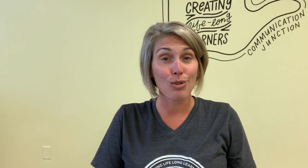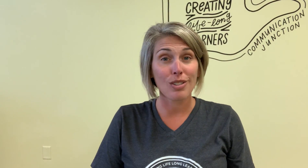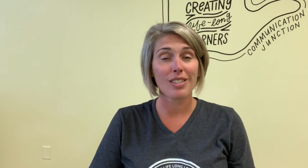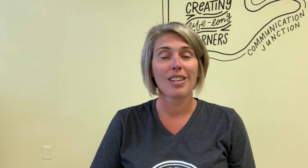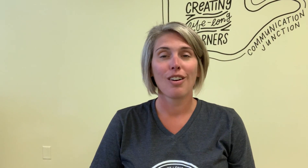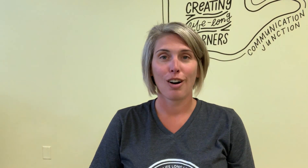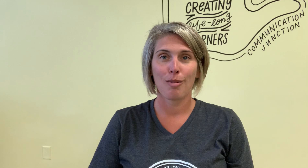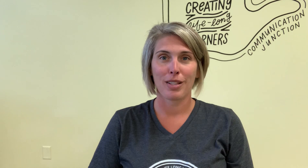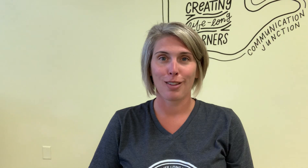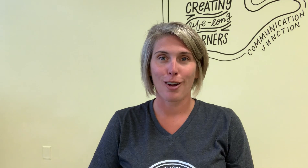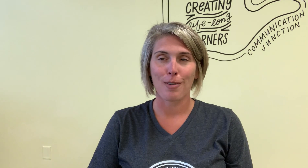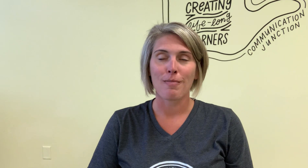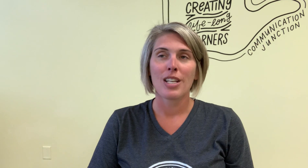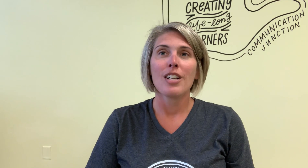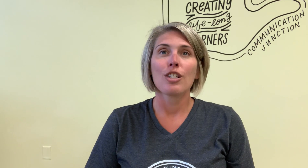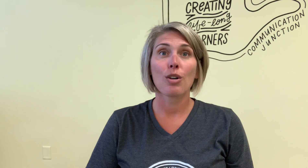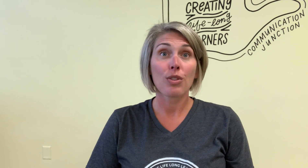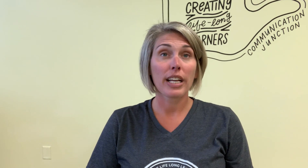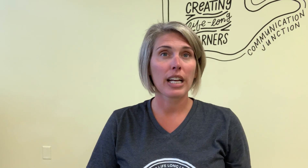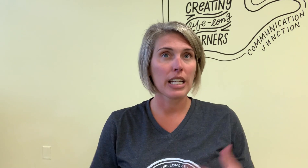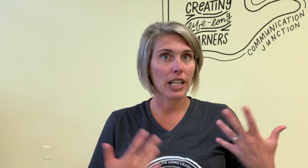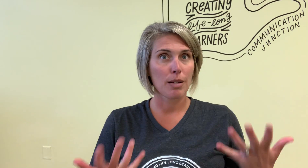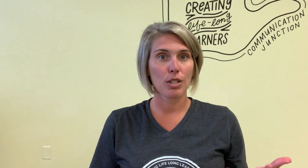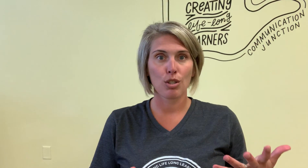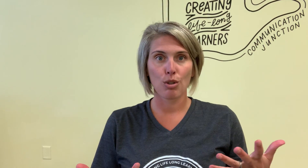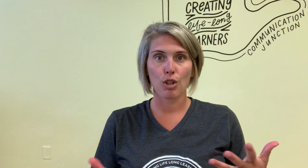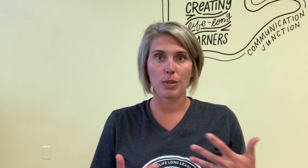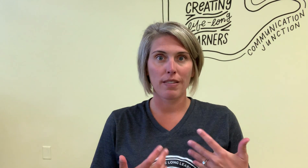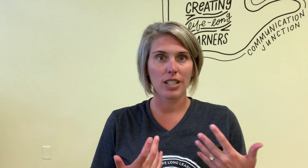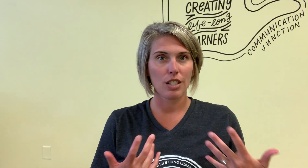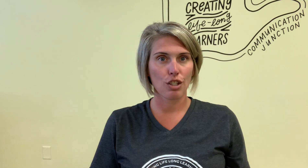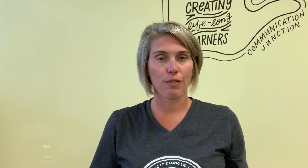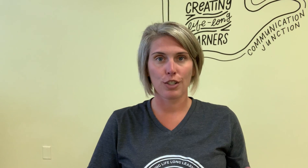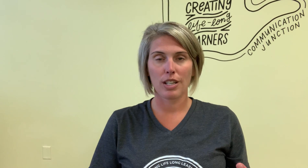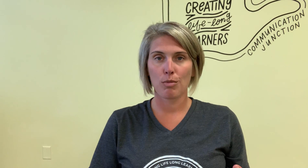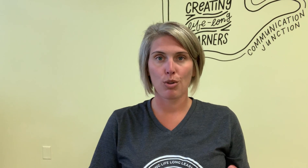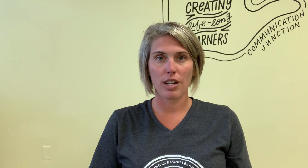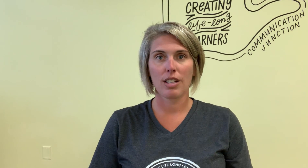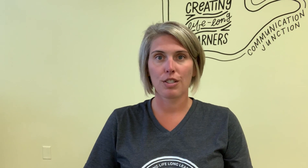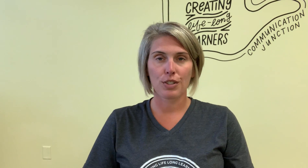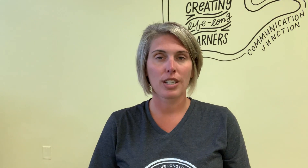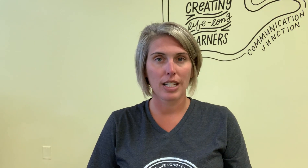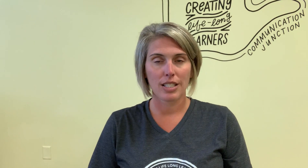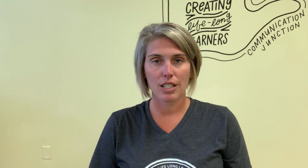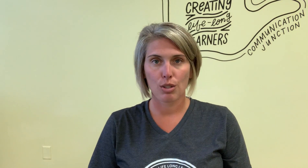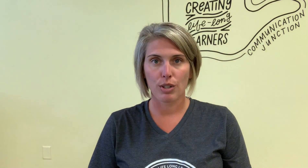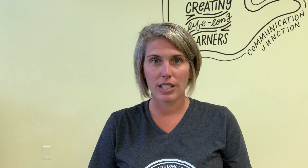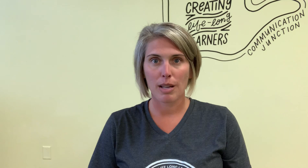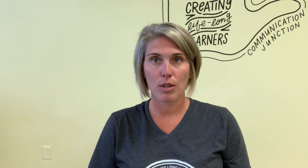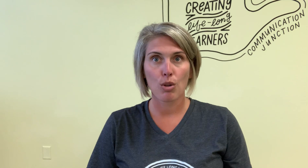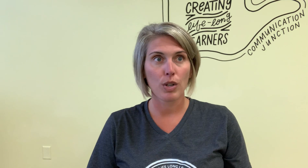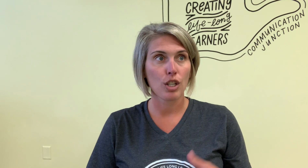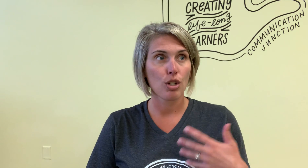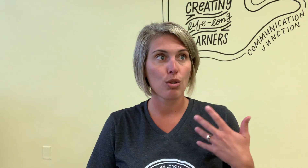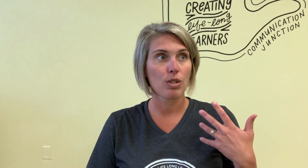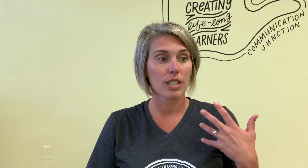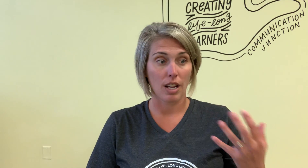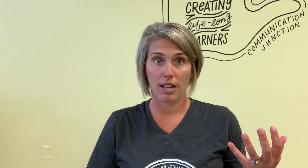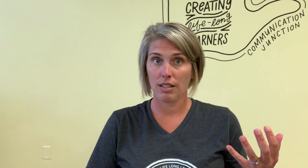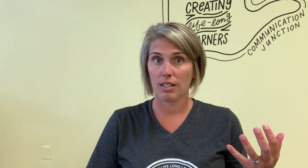use all month long. So that kind of comes in two groups. If this is your first time joining us for Sign and Sing Storytime, you want to use signs